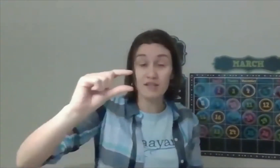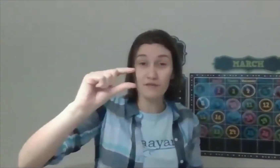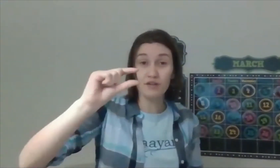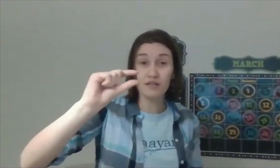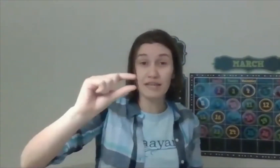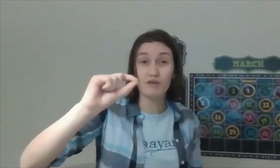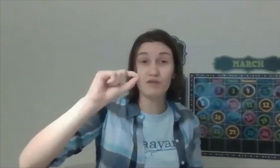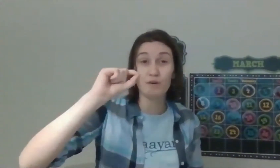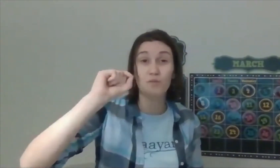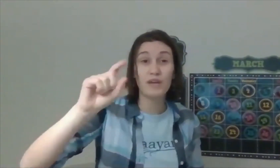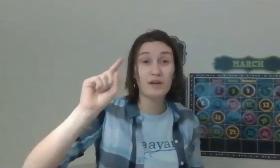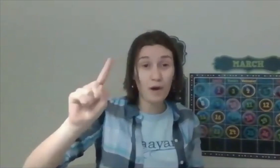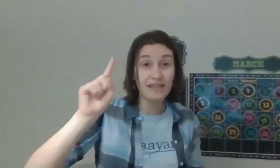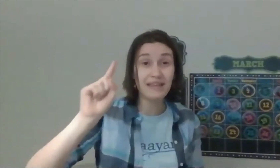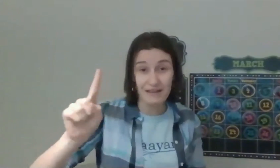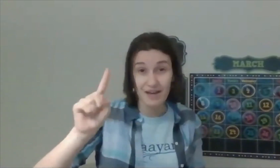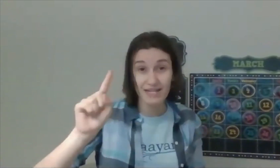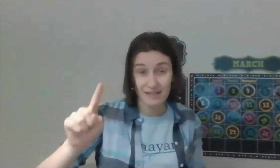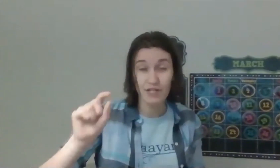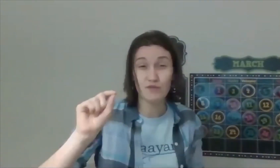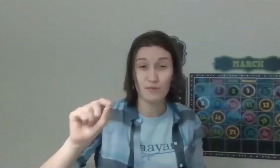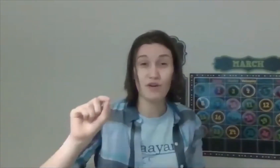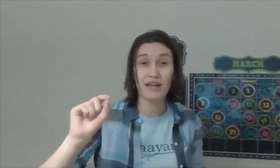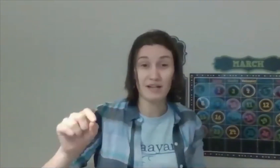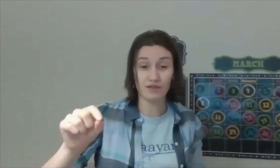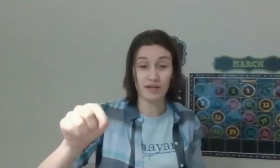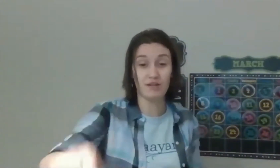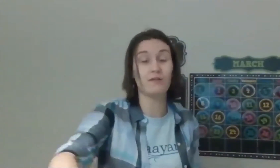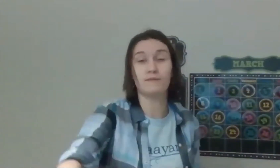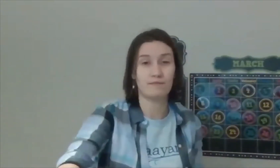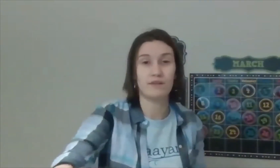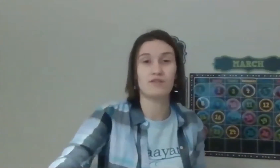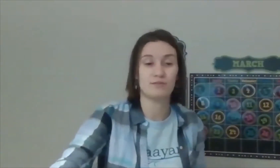folder labeled with week one live activities with Morah and Angela. So it